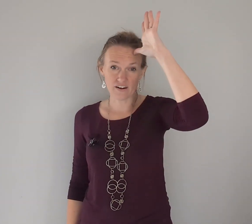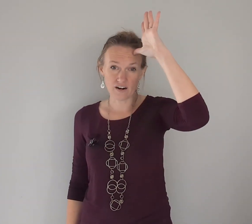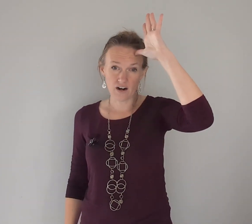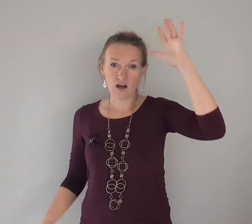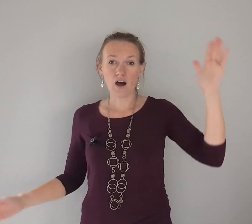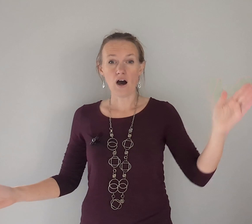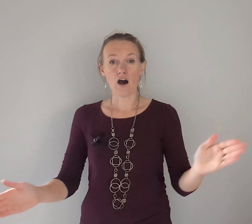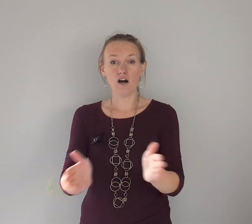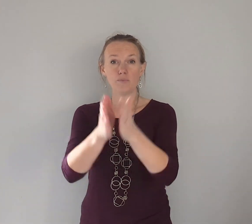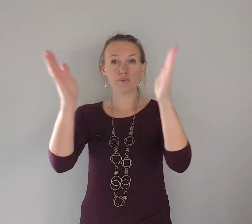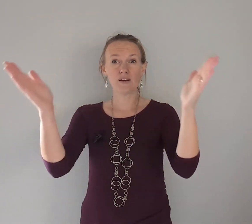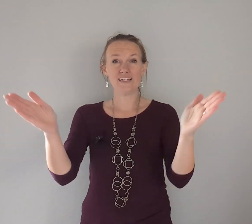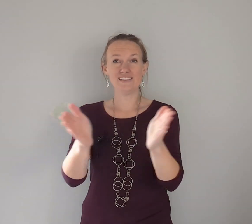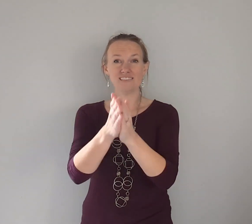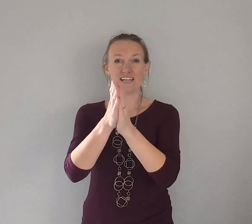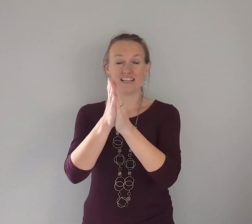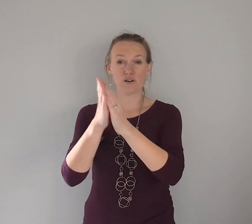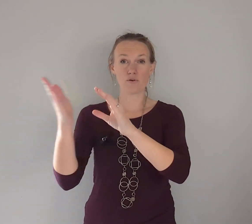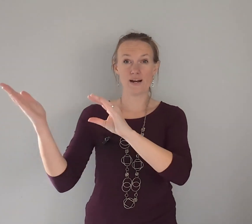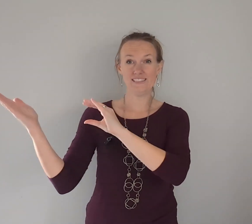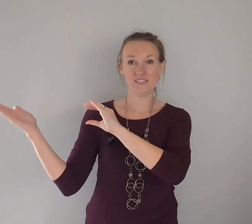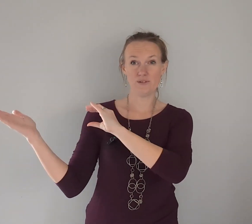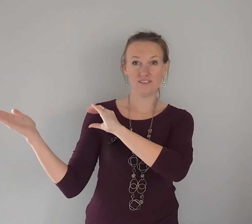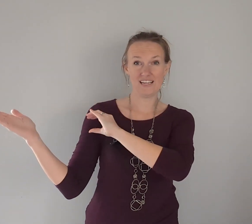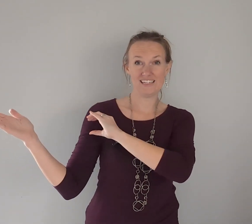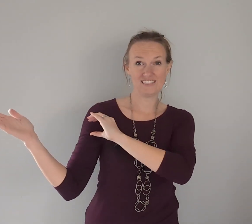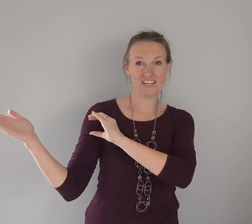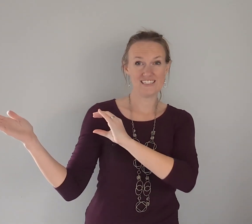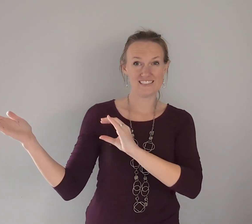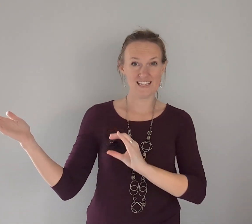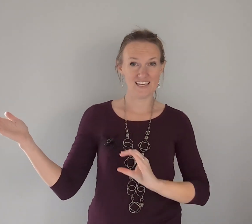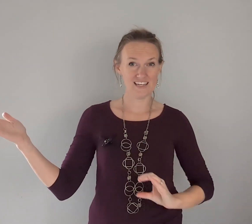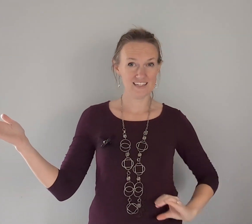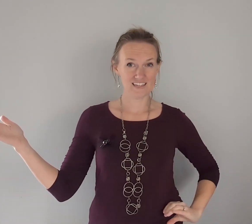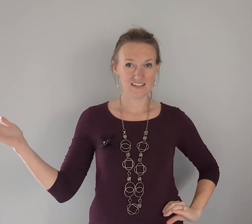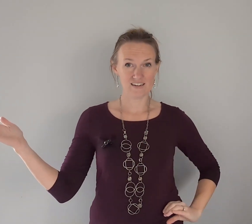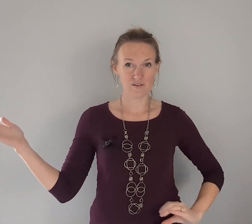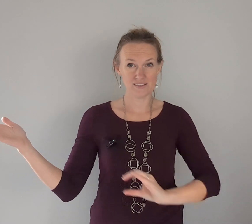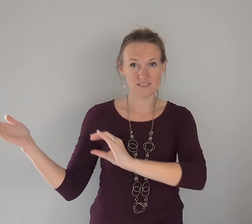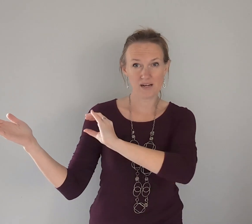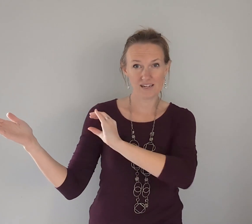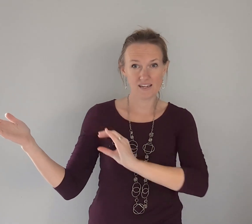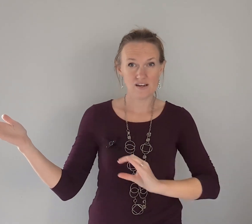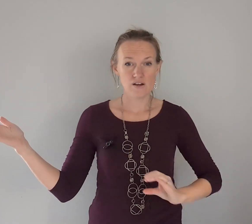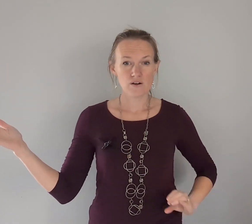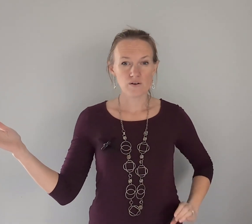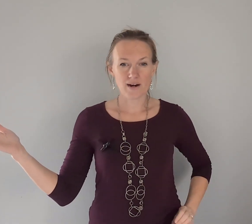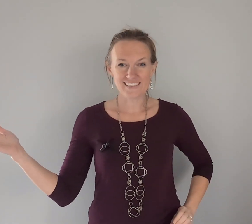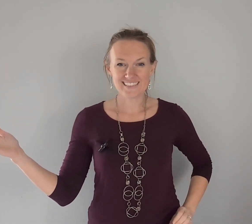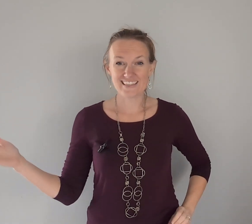Father. All praise. And then Christ. We learned that yesterday. A C across your body. Christ. And